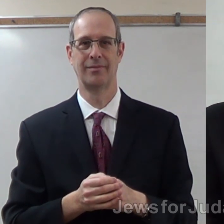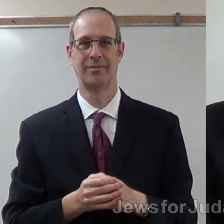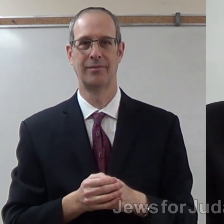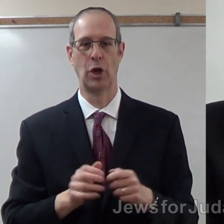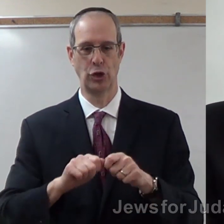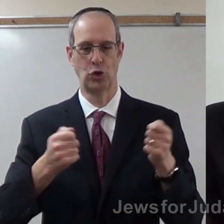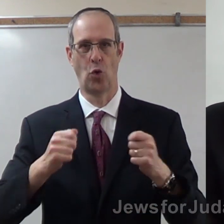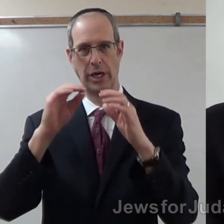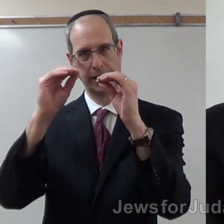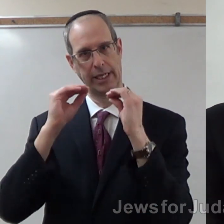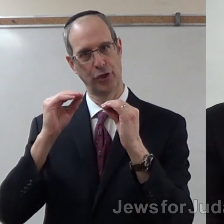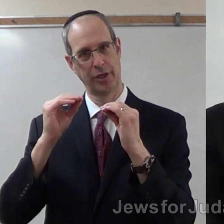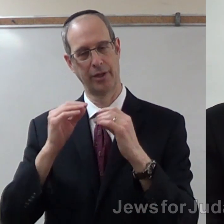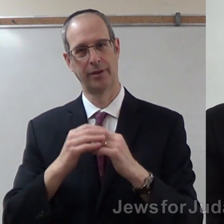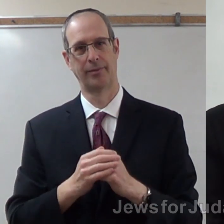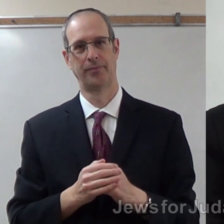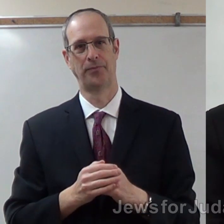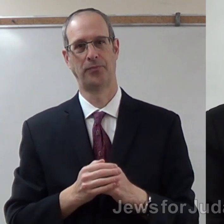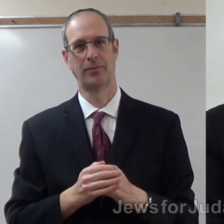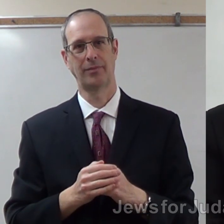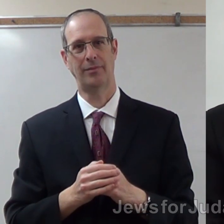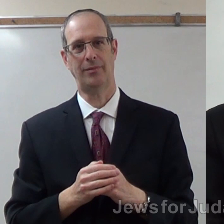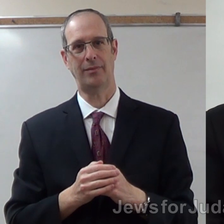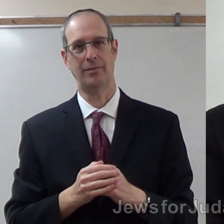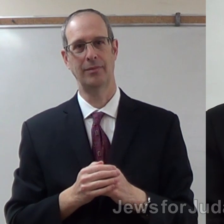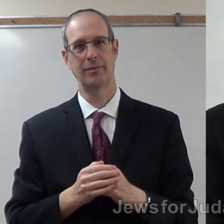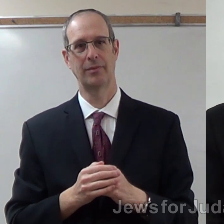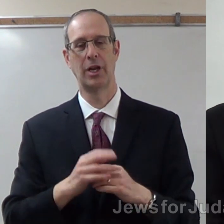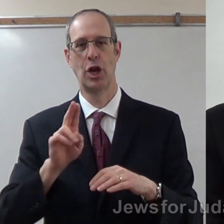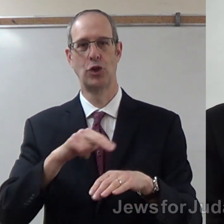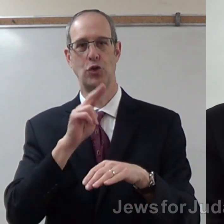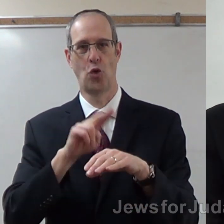The Torah teaches us that